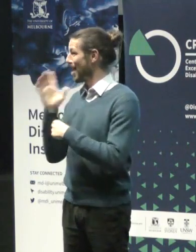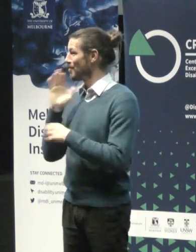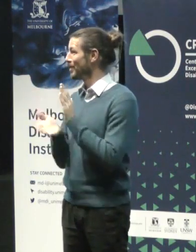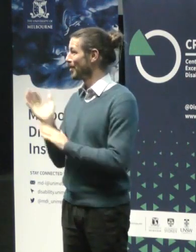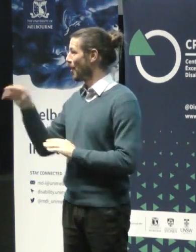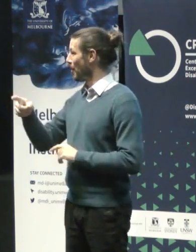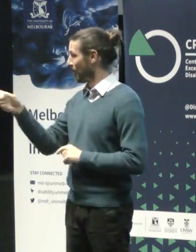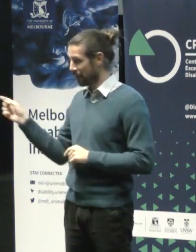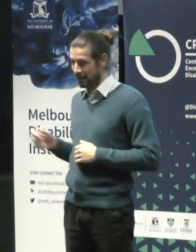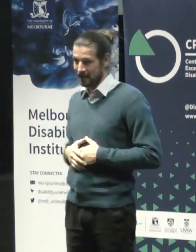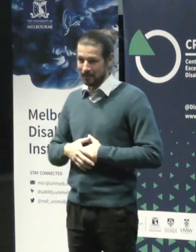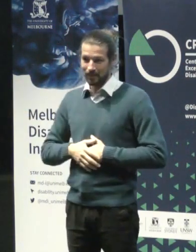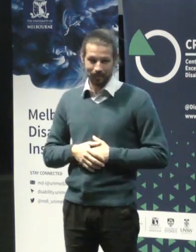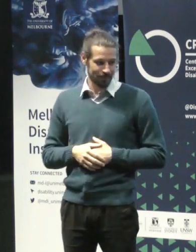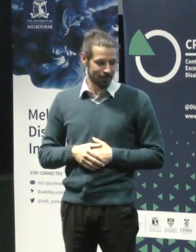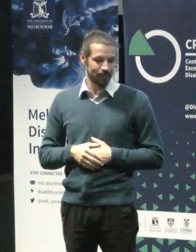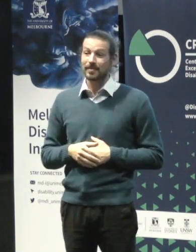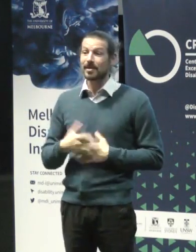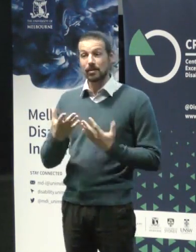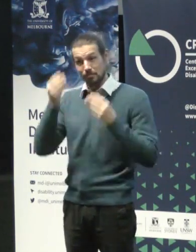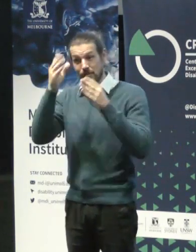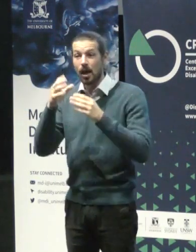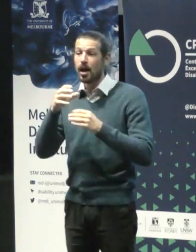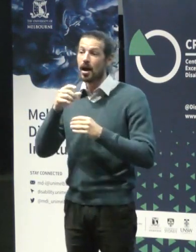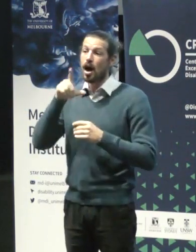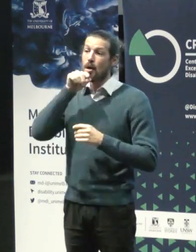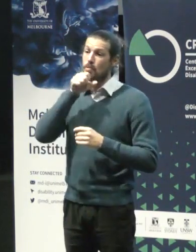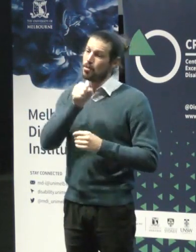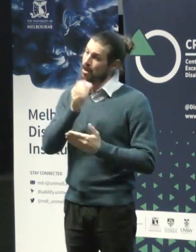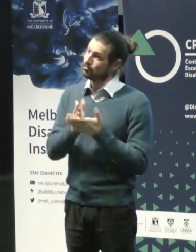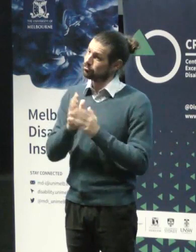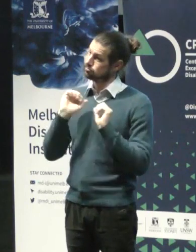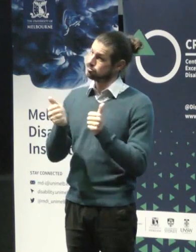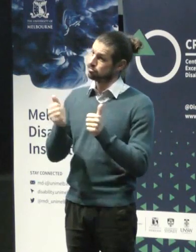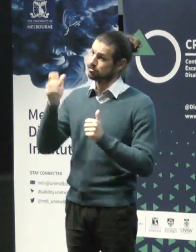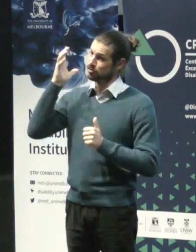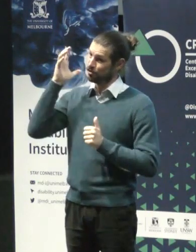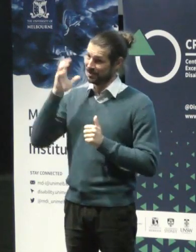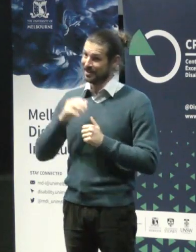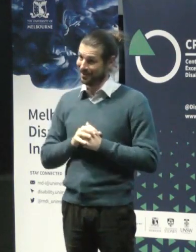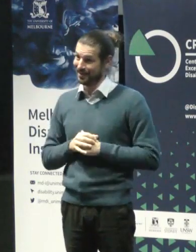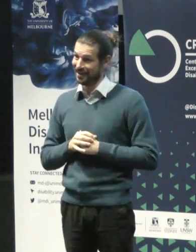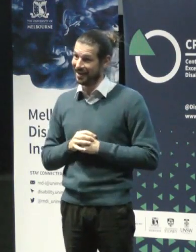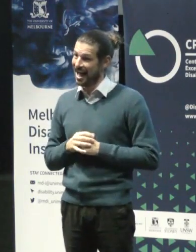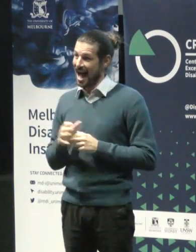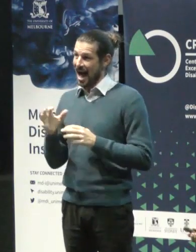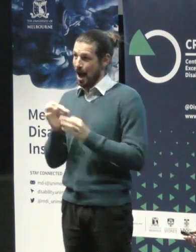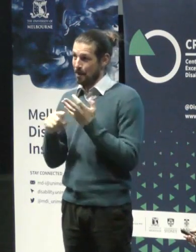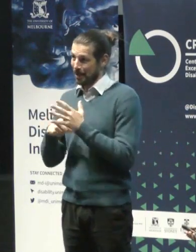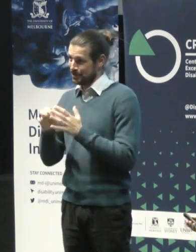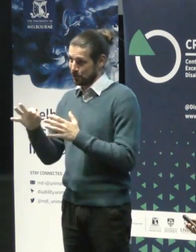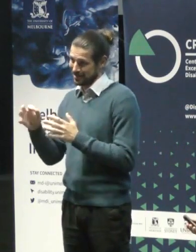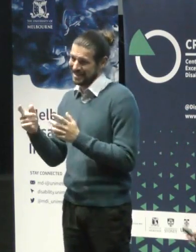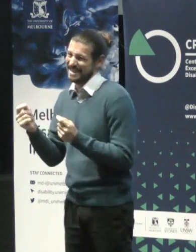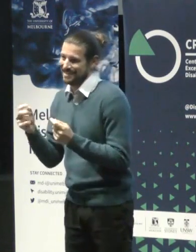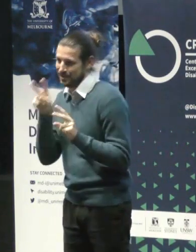and then proximity. And Birdman is a very, very good film. I haven't seen it, but it's not an easy film. Maybe you